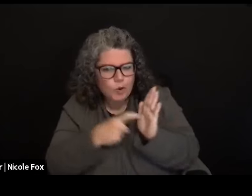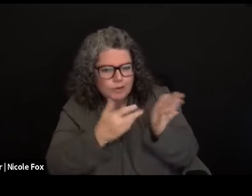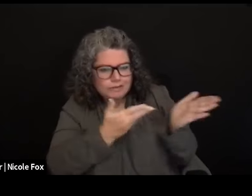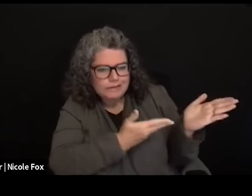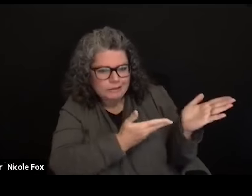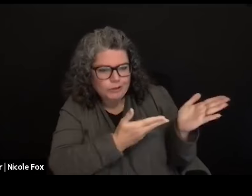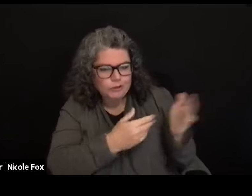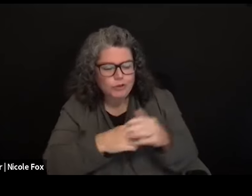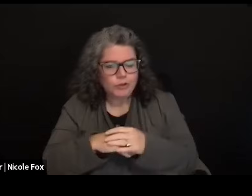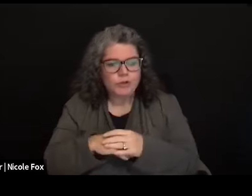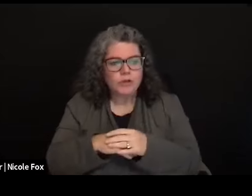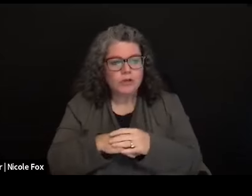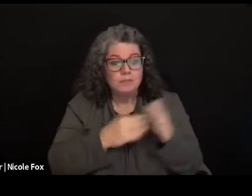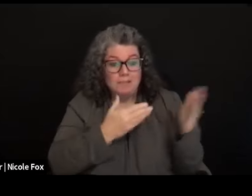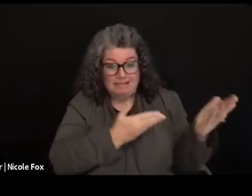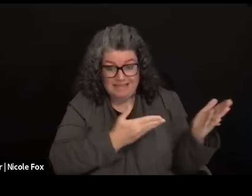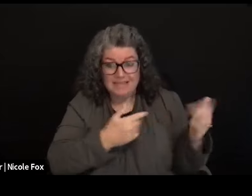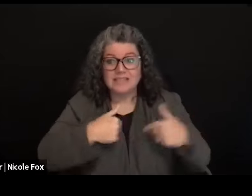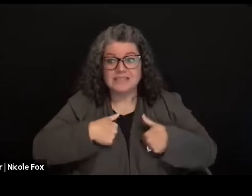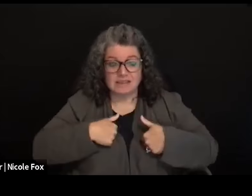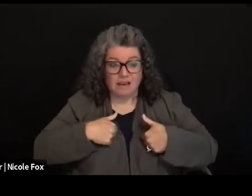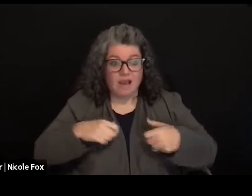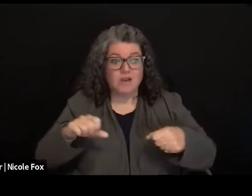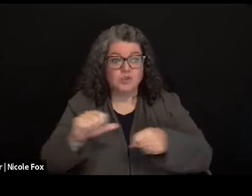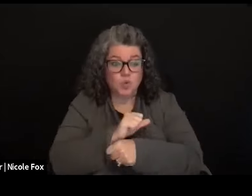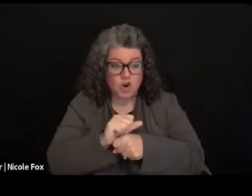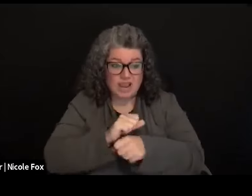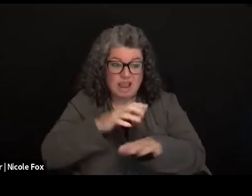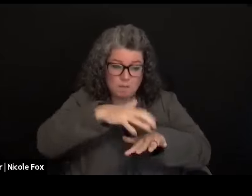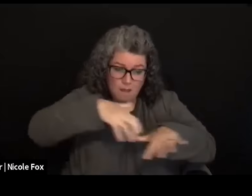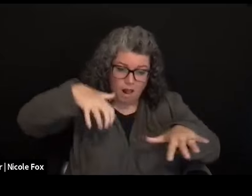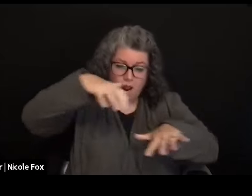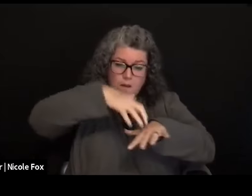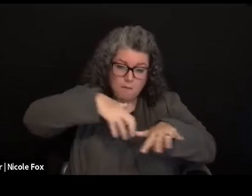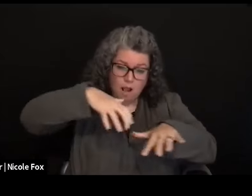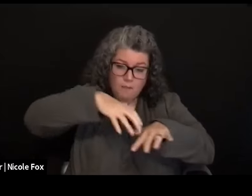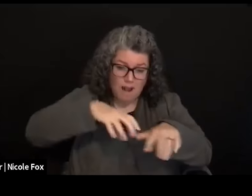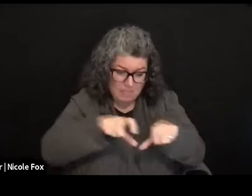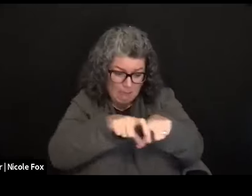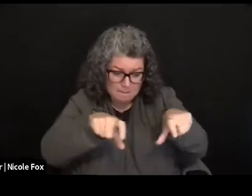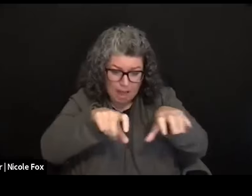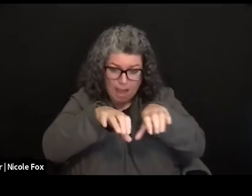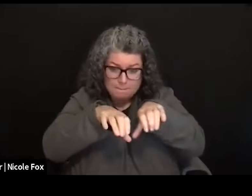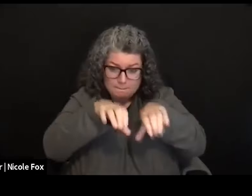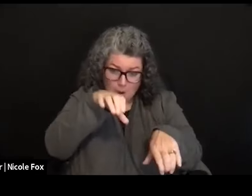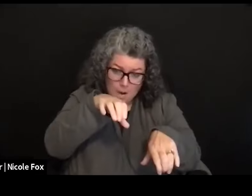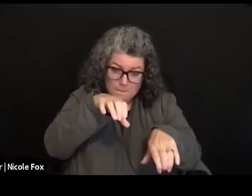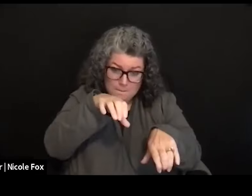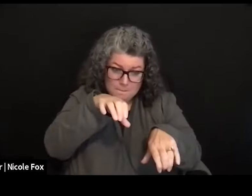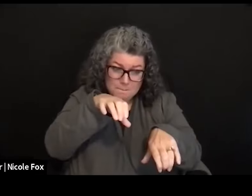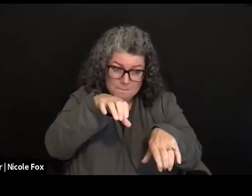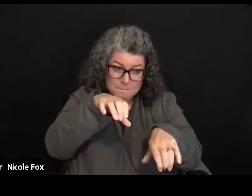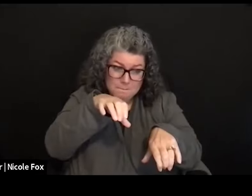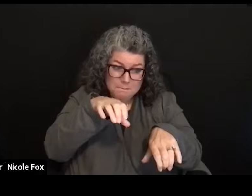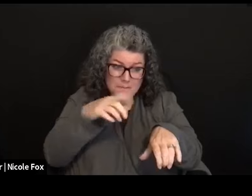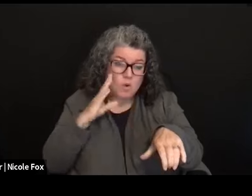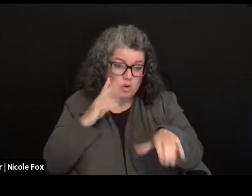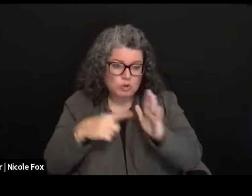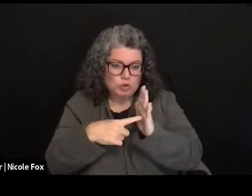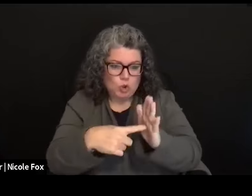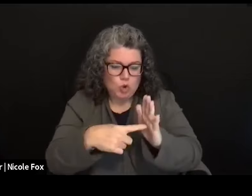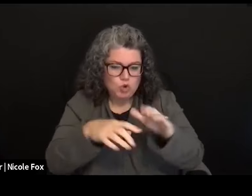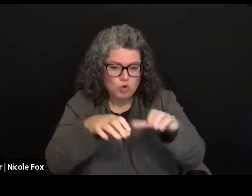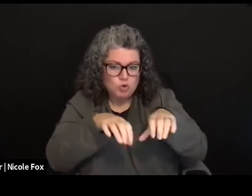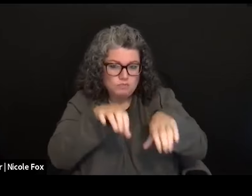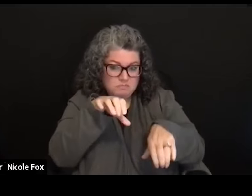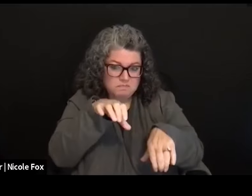But this is us working toward that pipe that I just showed, and it's going to freeze in 1 second. So we're showing video of